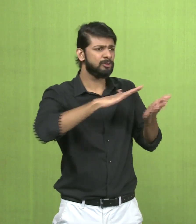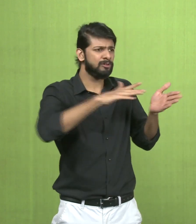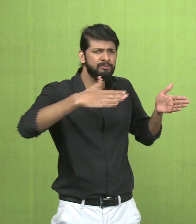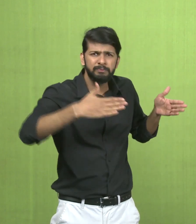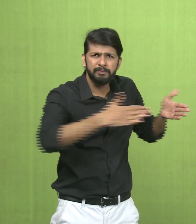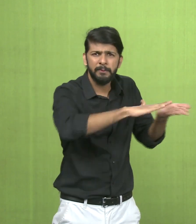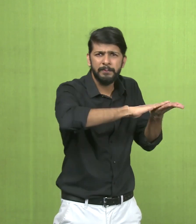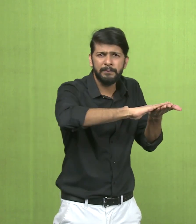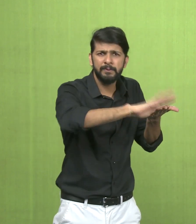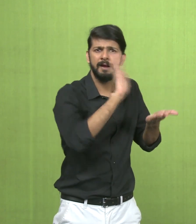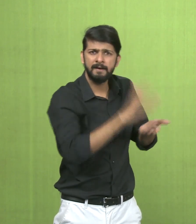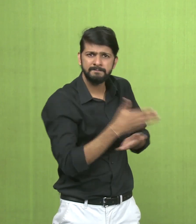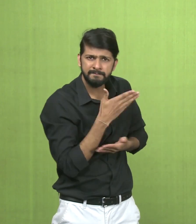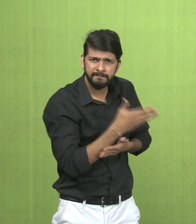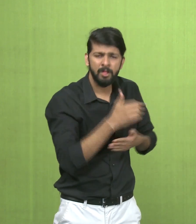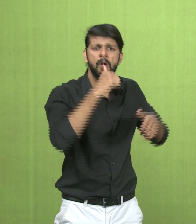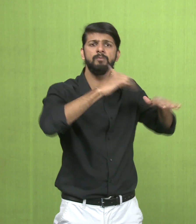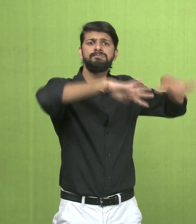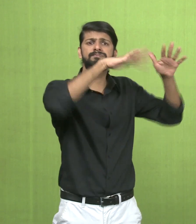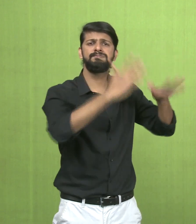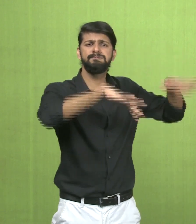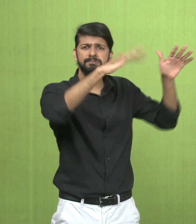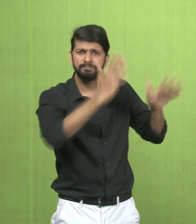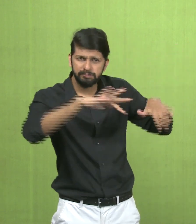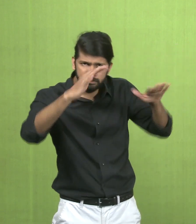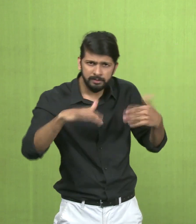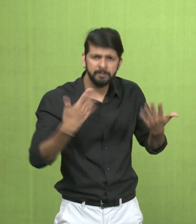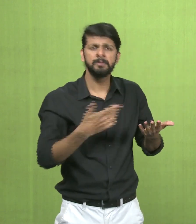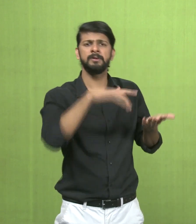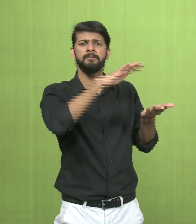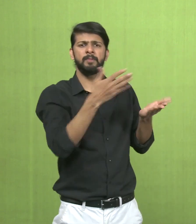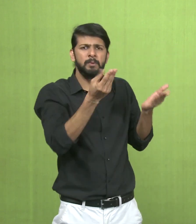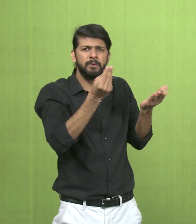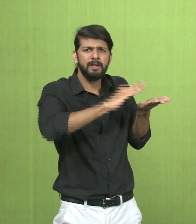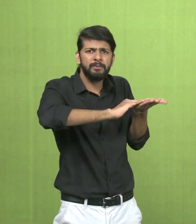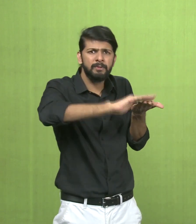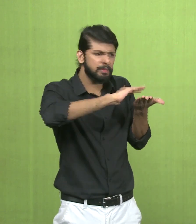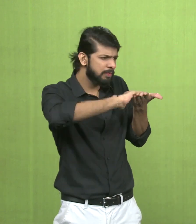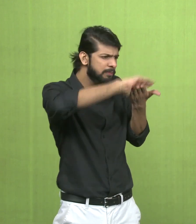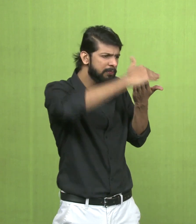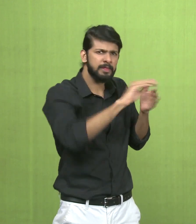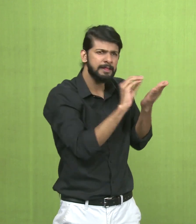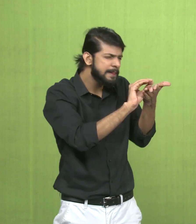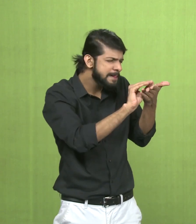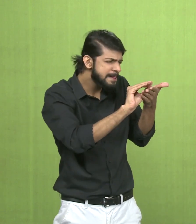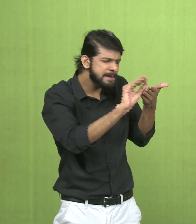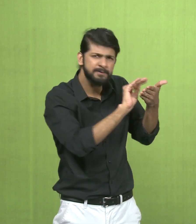inland sceneries, trees, mountains, deserts, oceans, meadows,